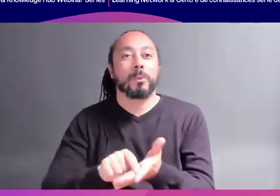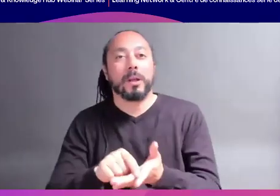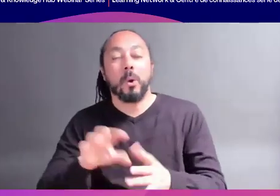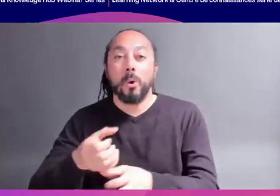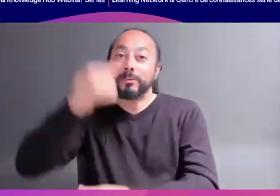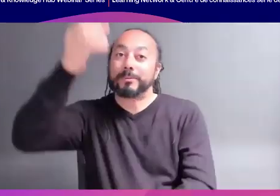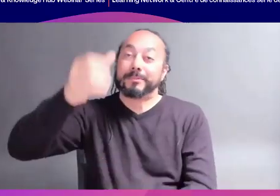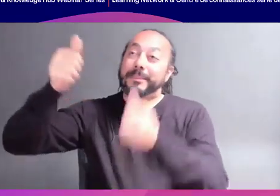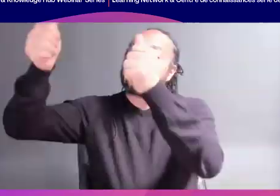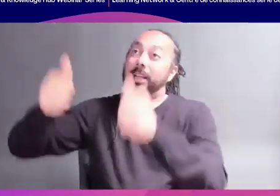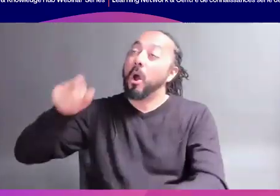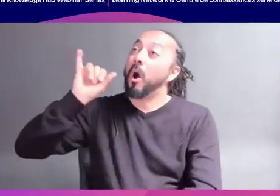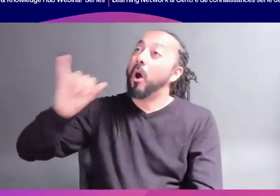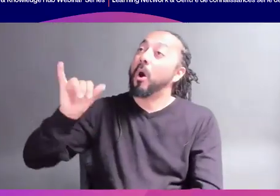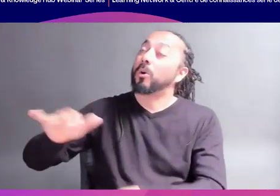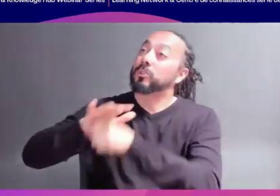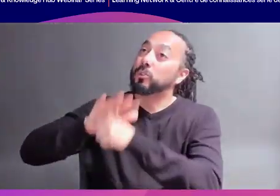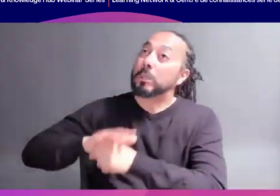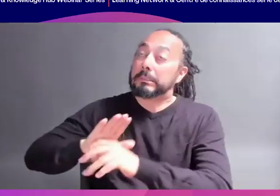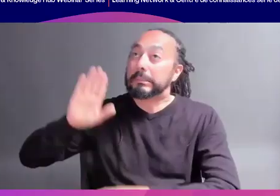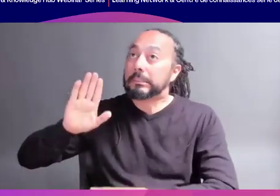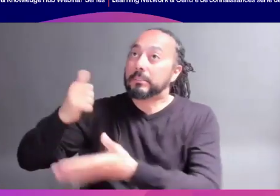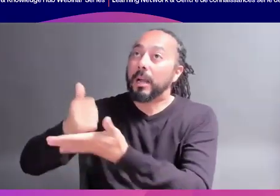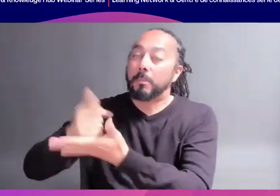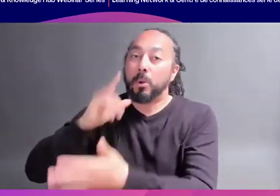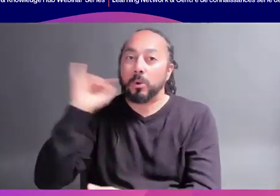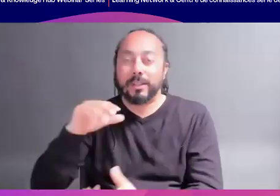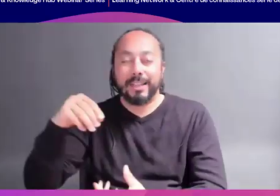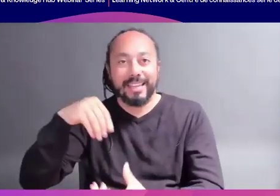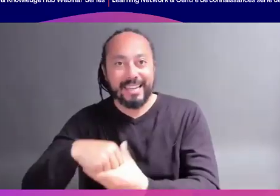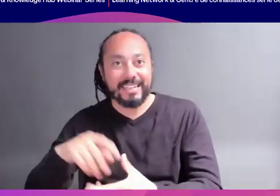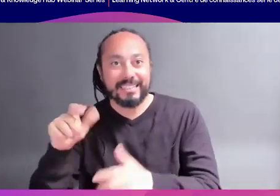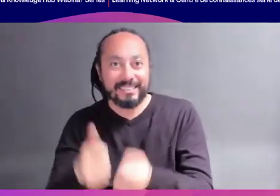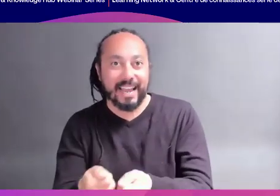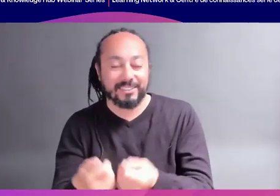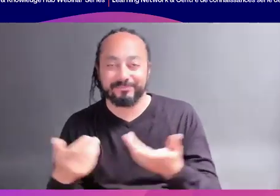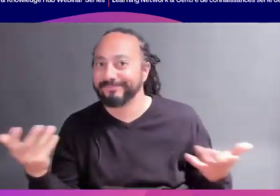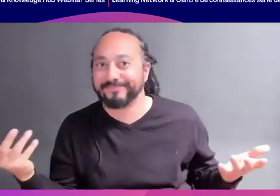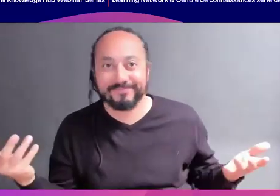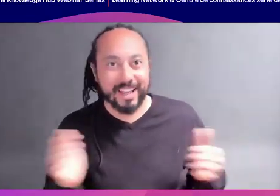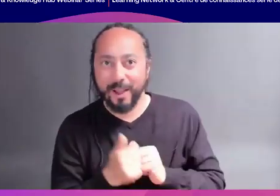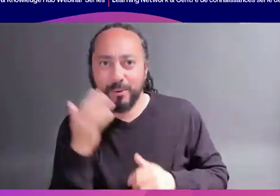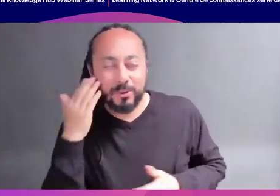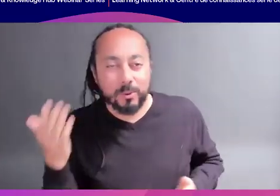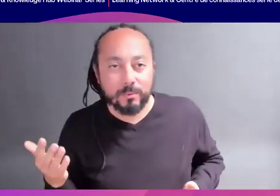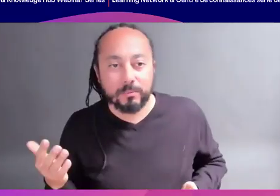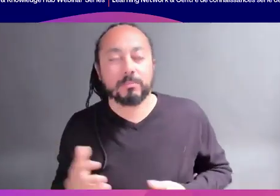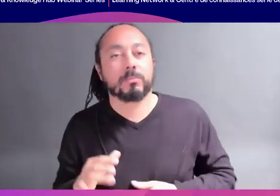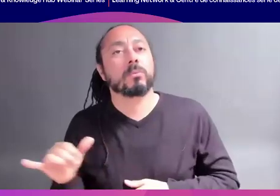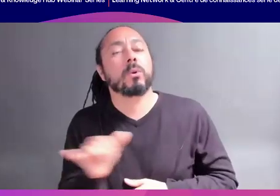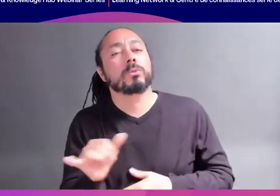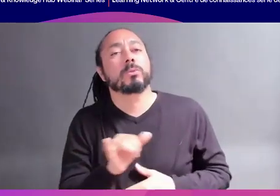this is what distress looks like in a 5-word text message, or how do you also monitor the breadth of